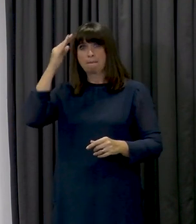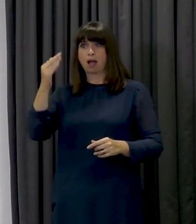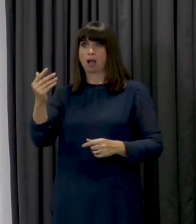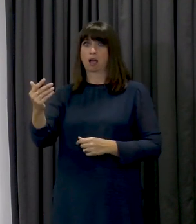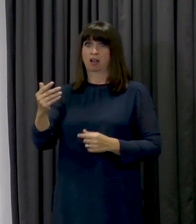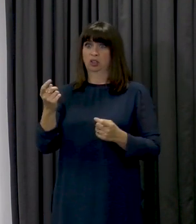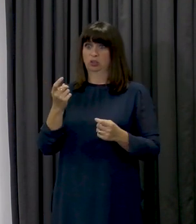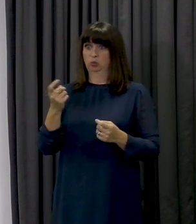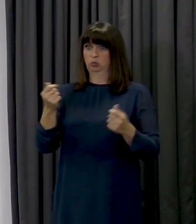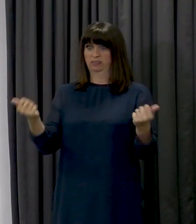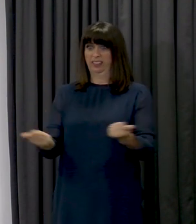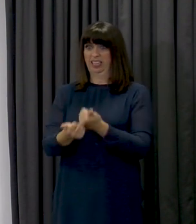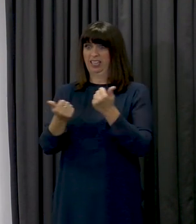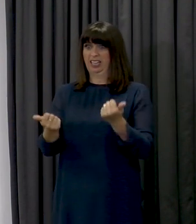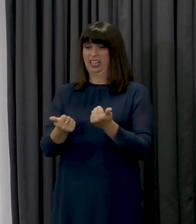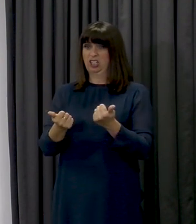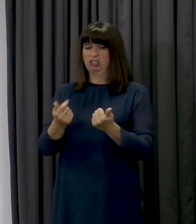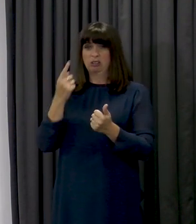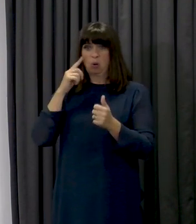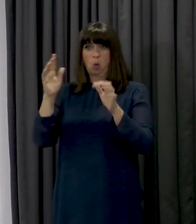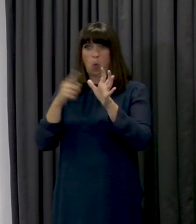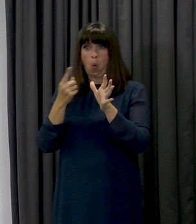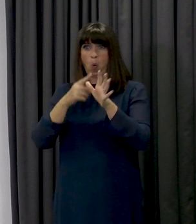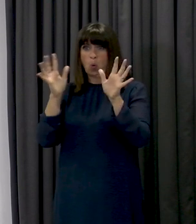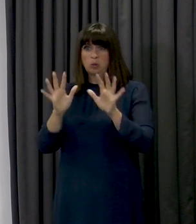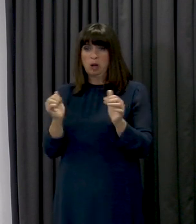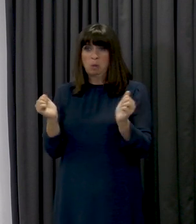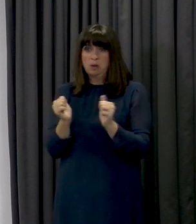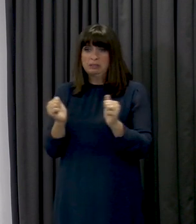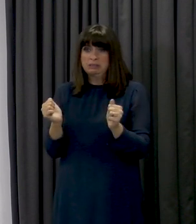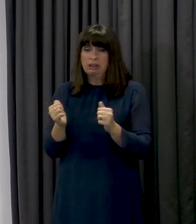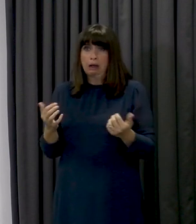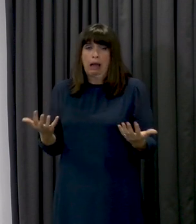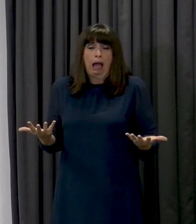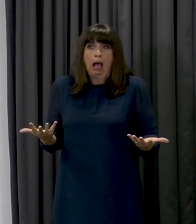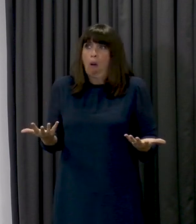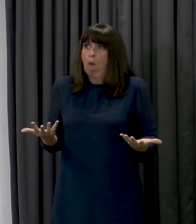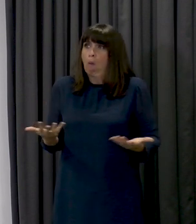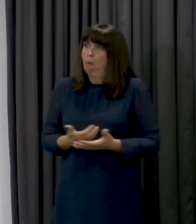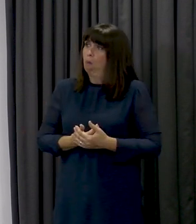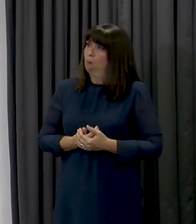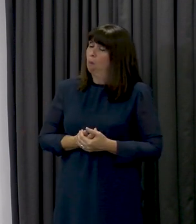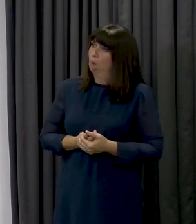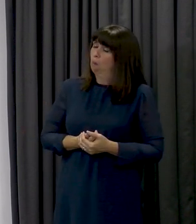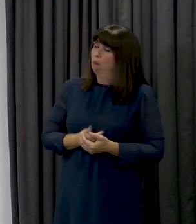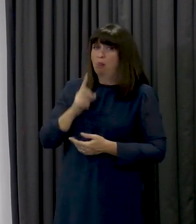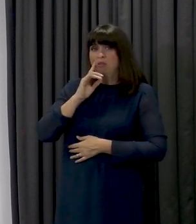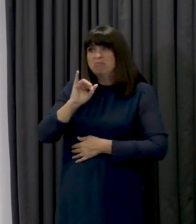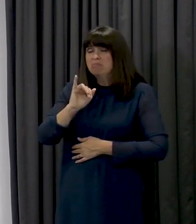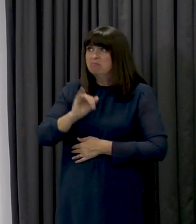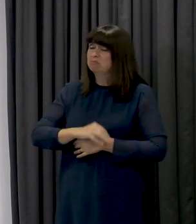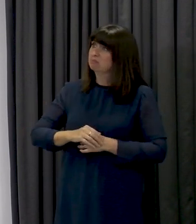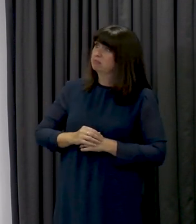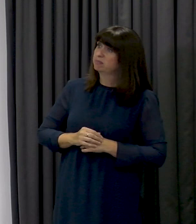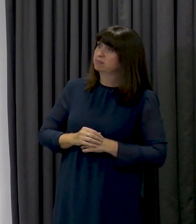away. Doesn't that paint a rather gloomy picture of what lies in store for us in the autumn? Well, thank